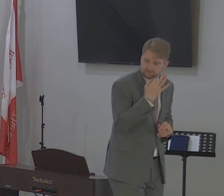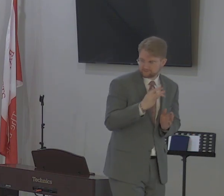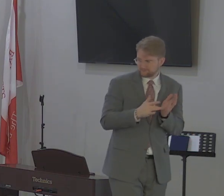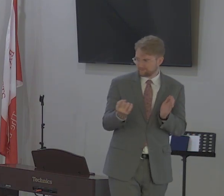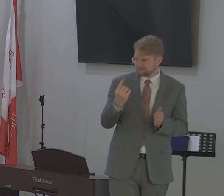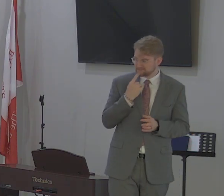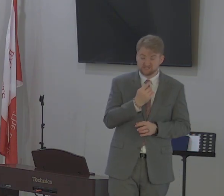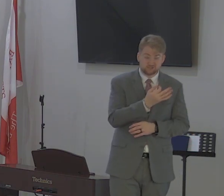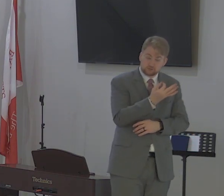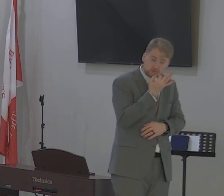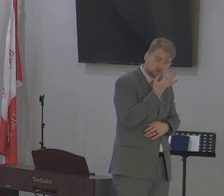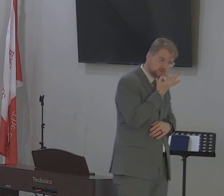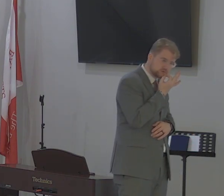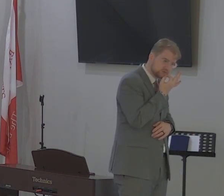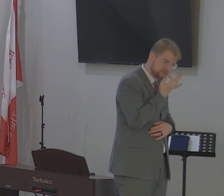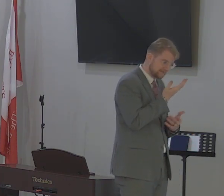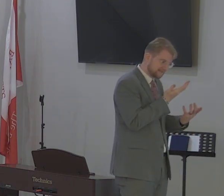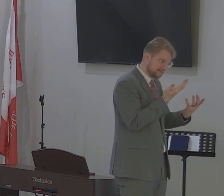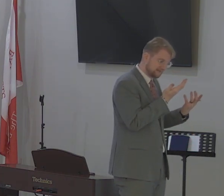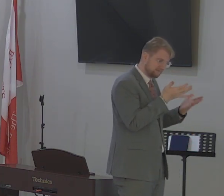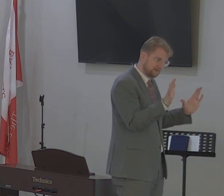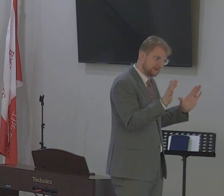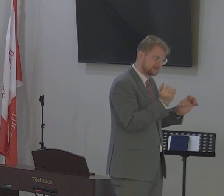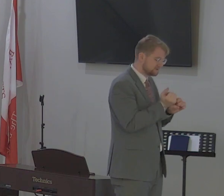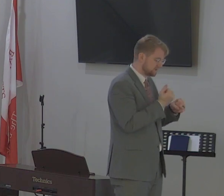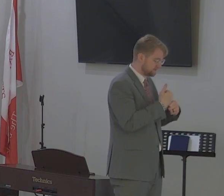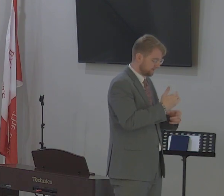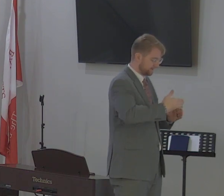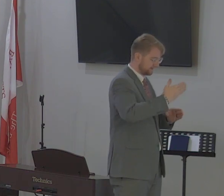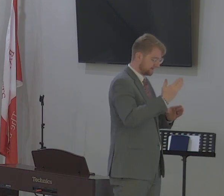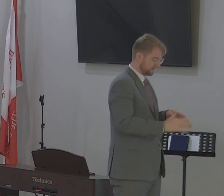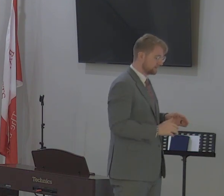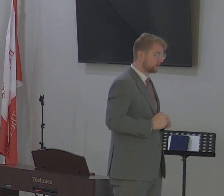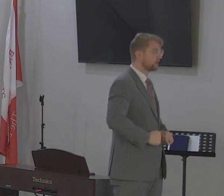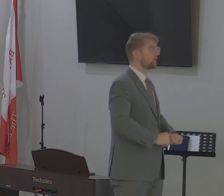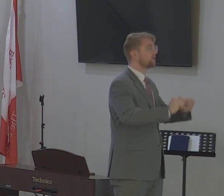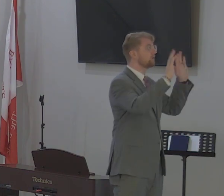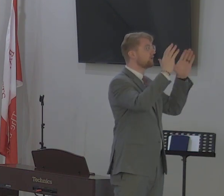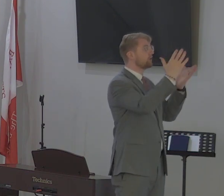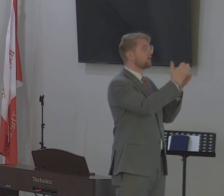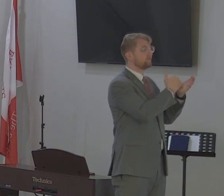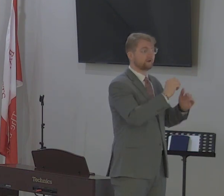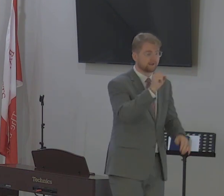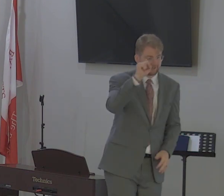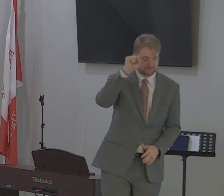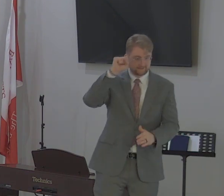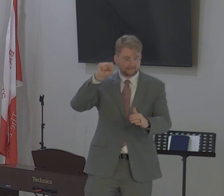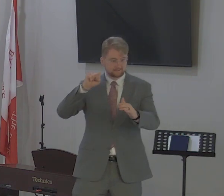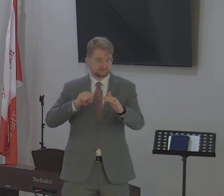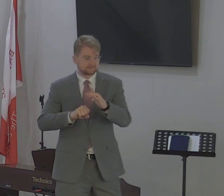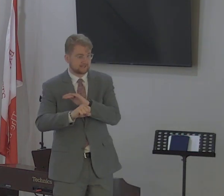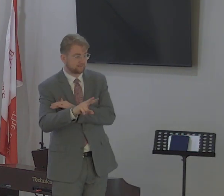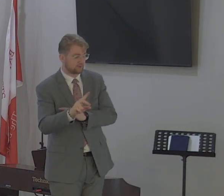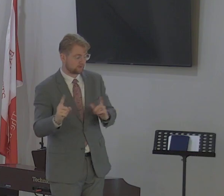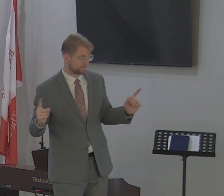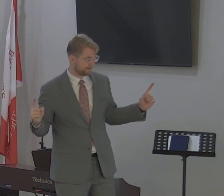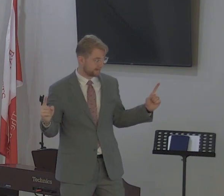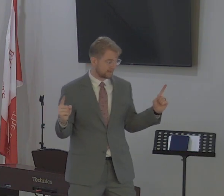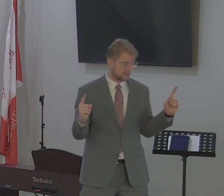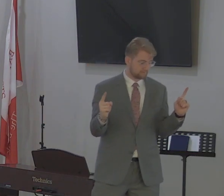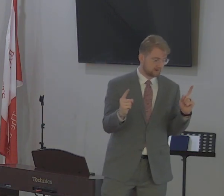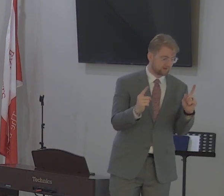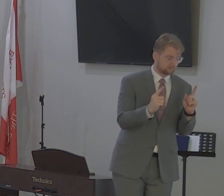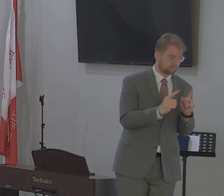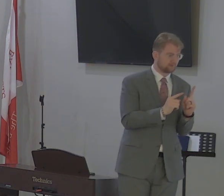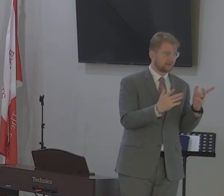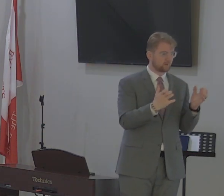says. And it came to pass, as soon as he had made an end of the offering, the burnt offering, behold, Samuel came, and Saul went out to meet him that he might salute